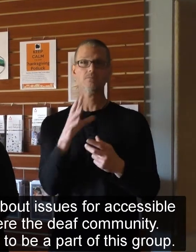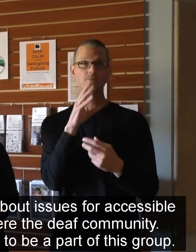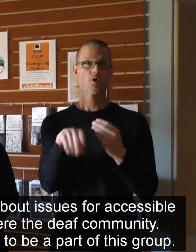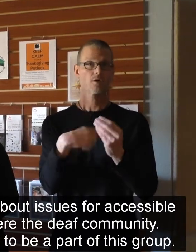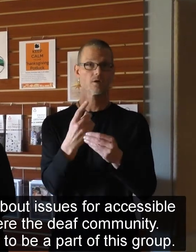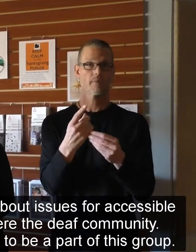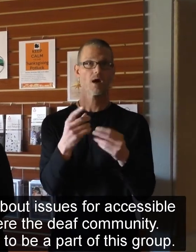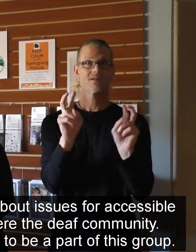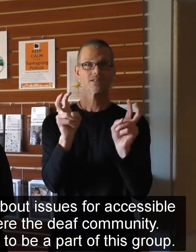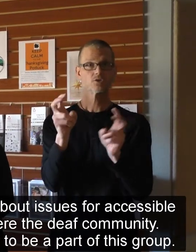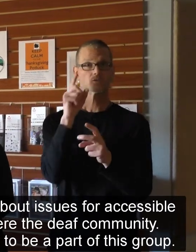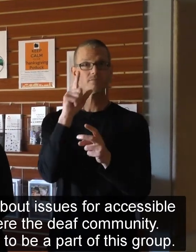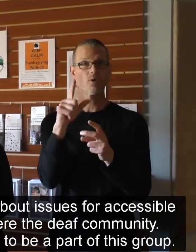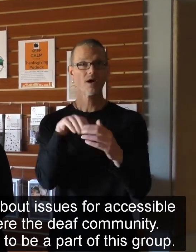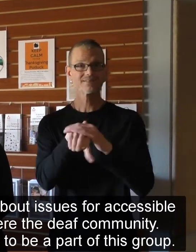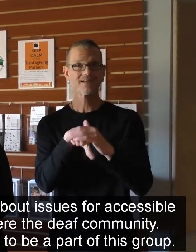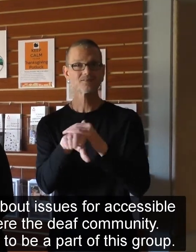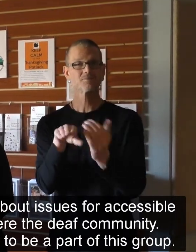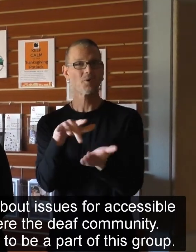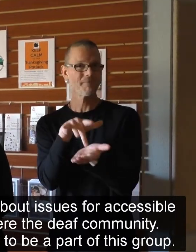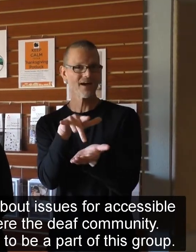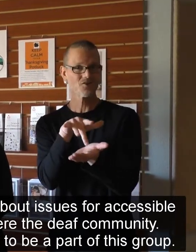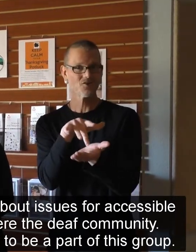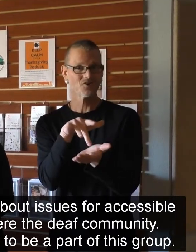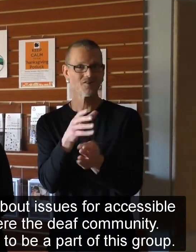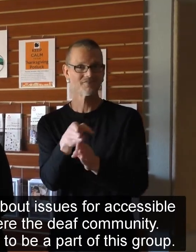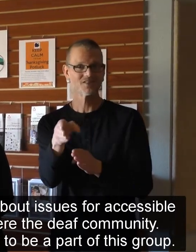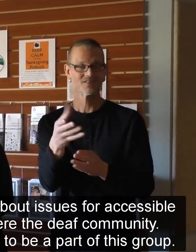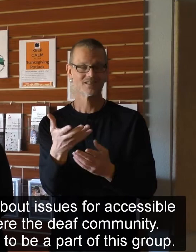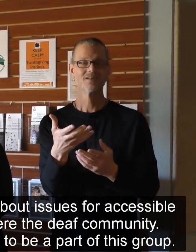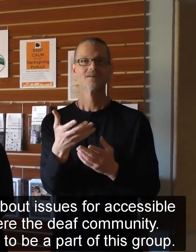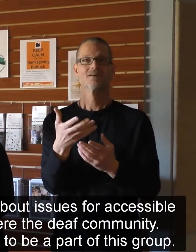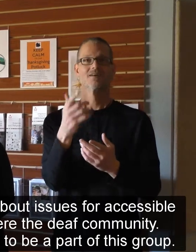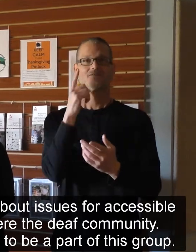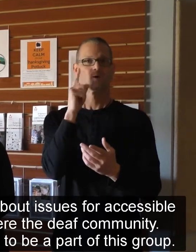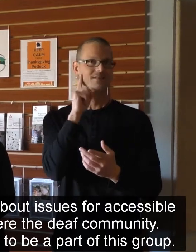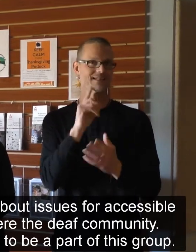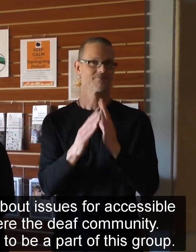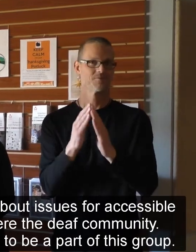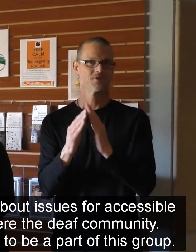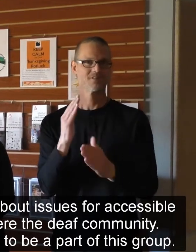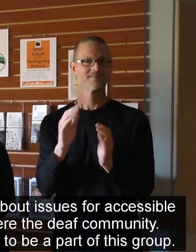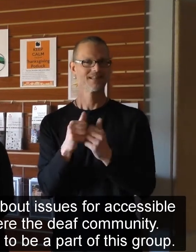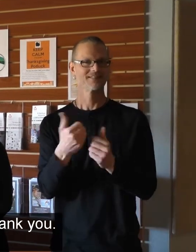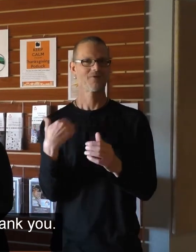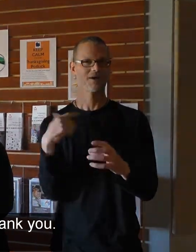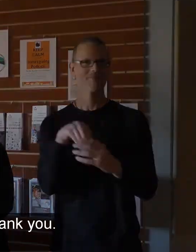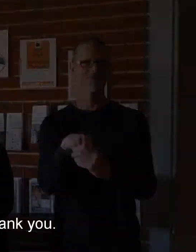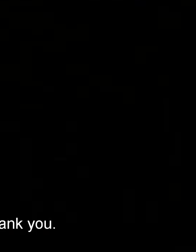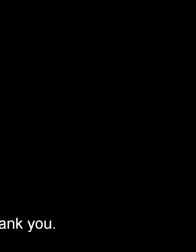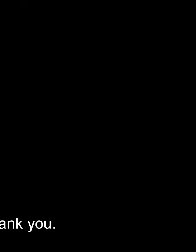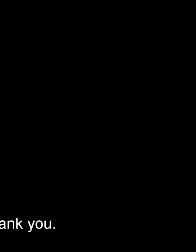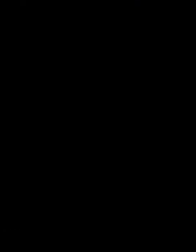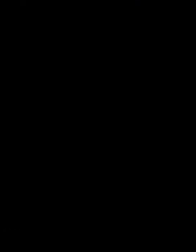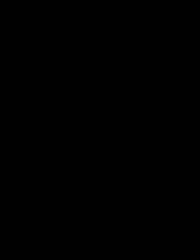for accessible medical treatment were the deaf community. So that's how I've been a part of the group. Thank you.